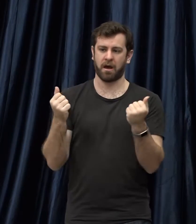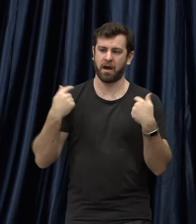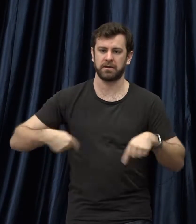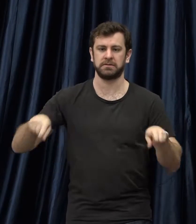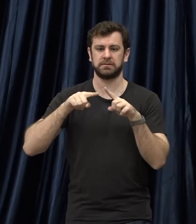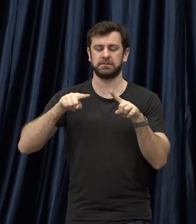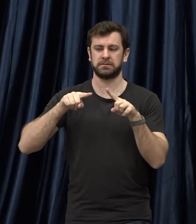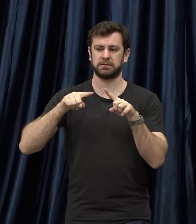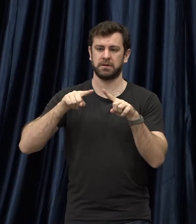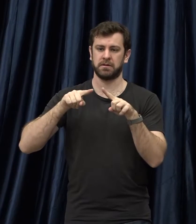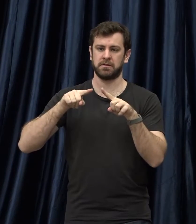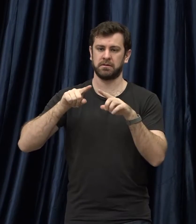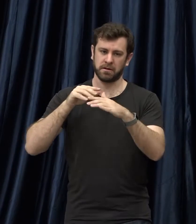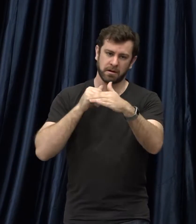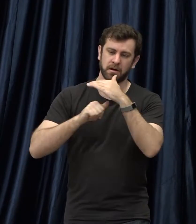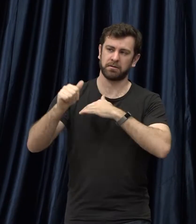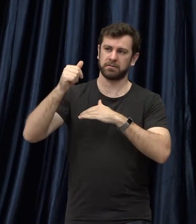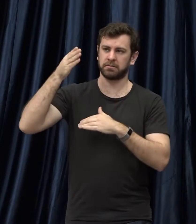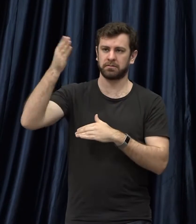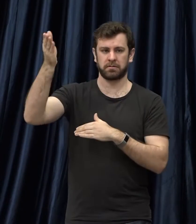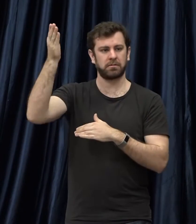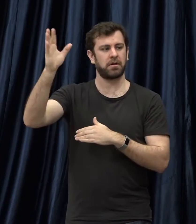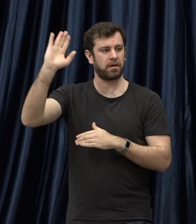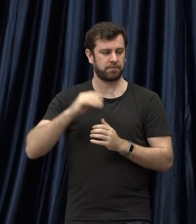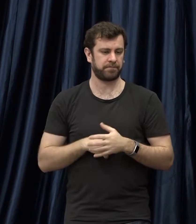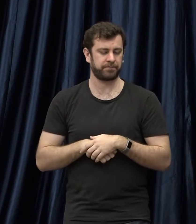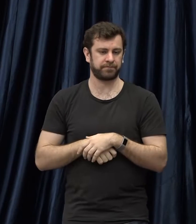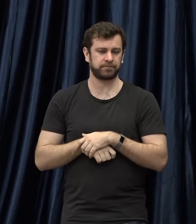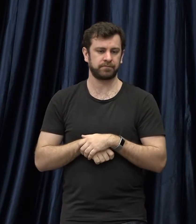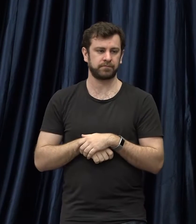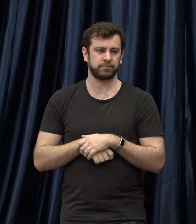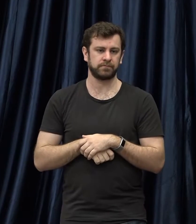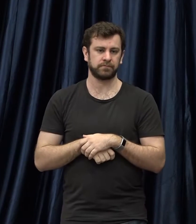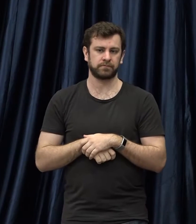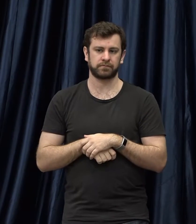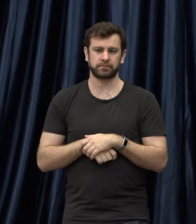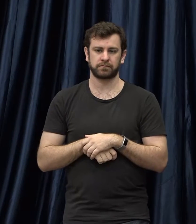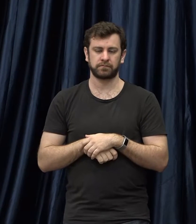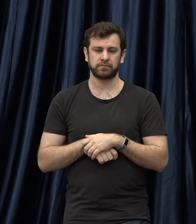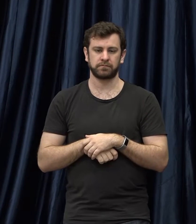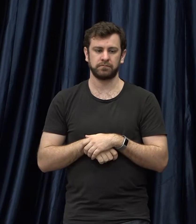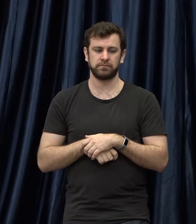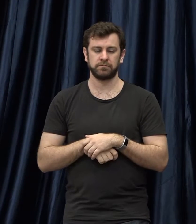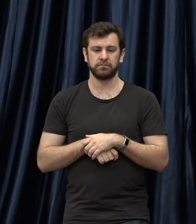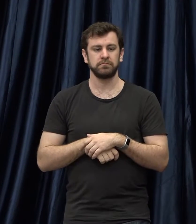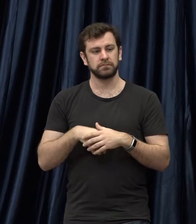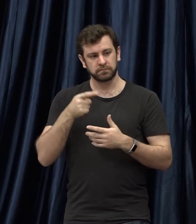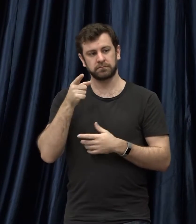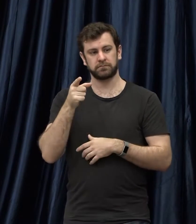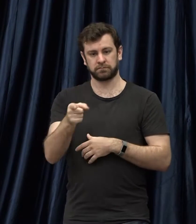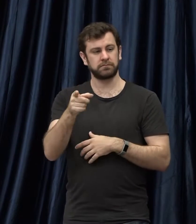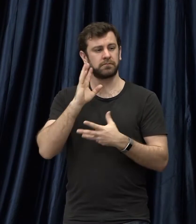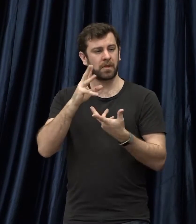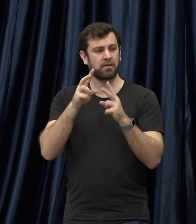the consciousness of Allah. And his companions, who were taken from